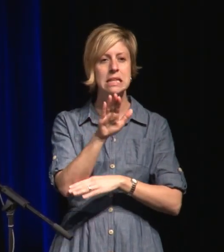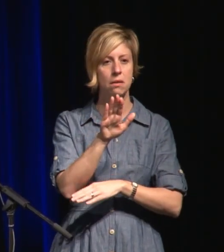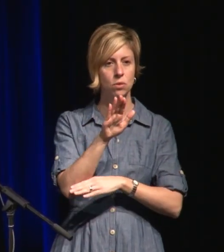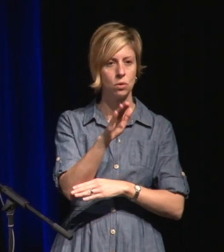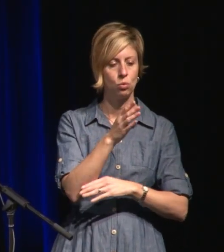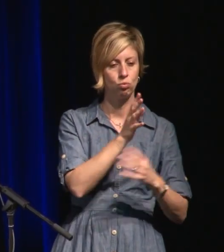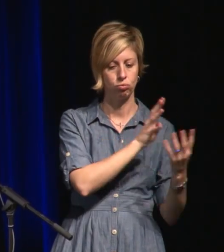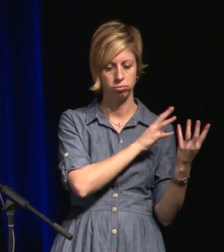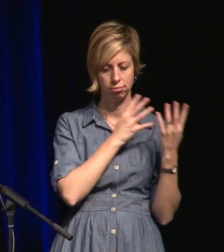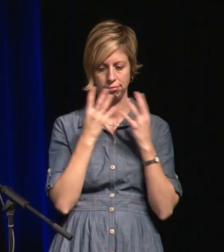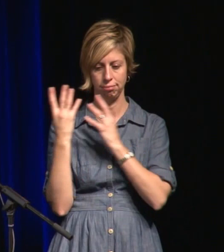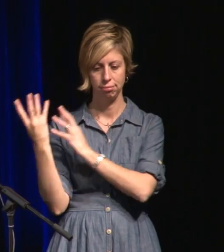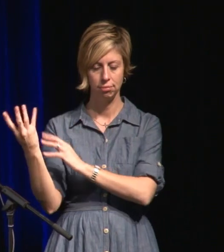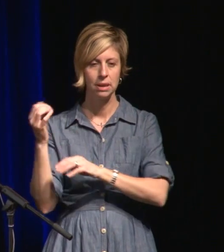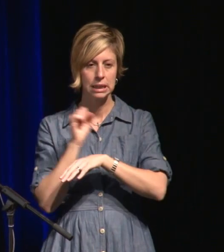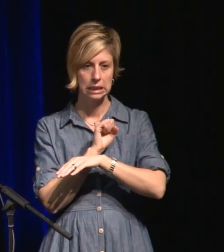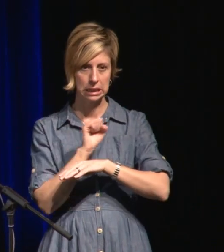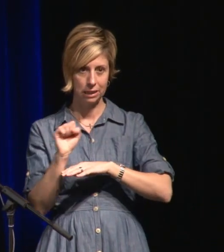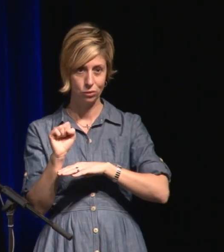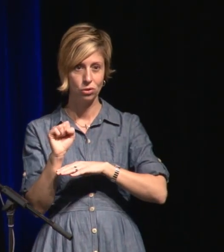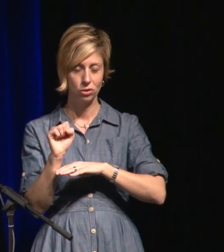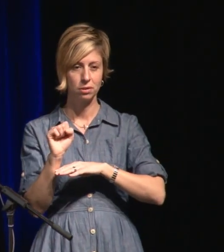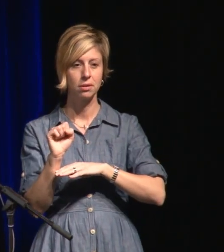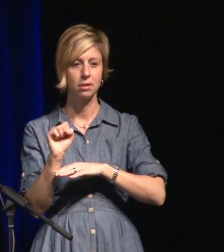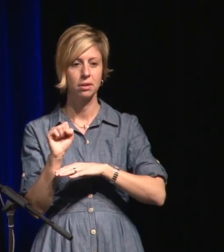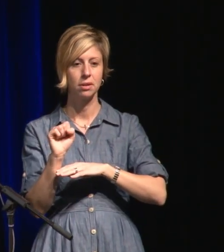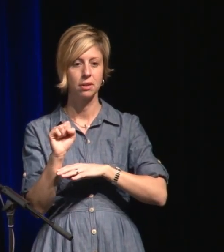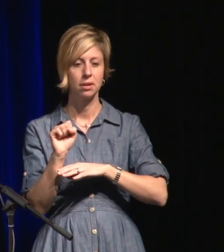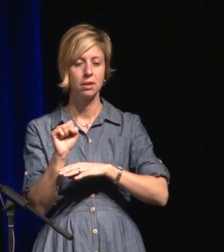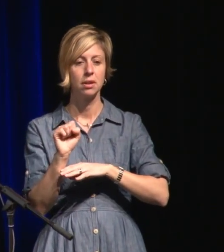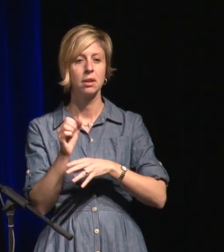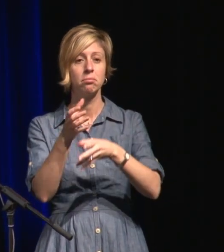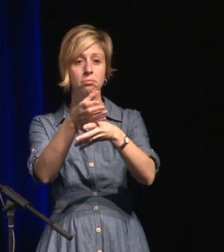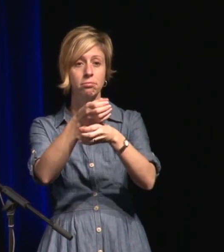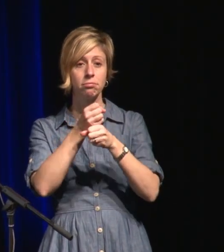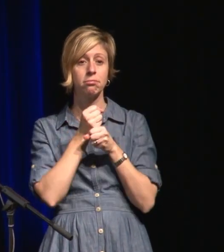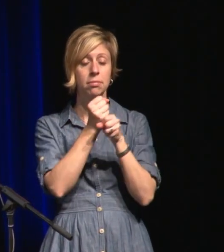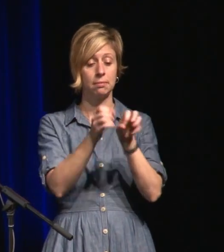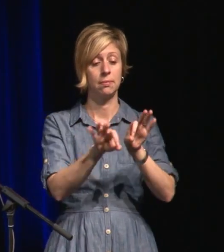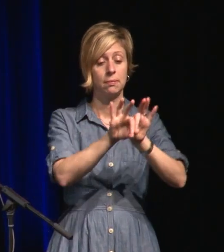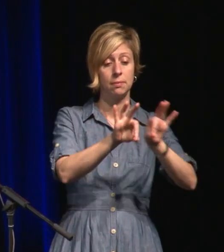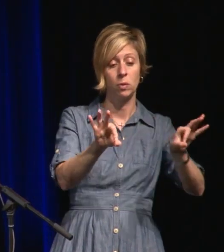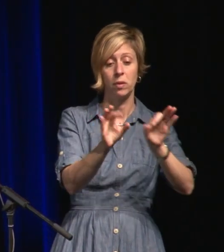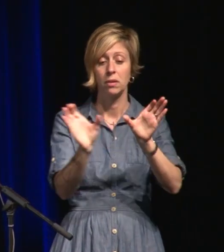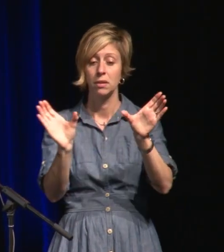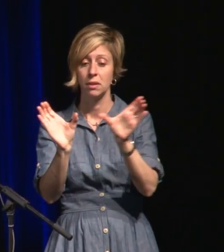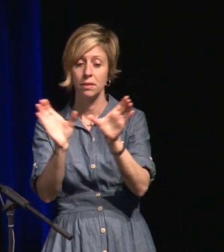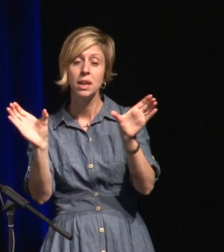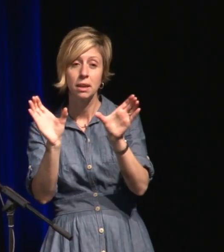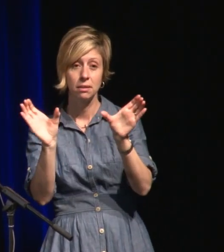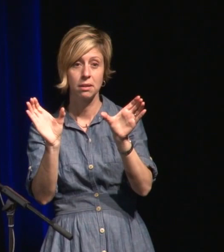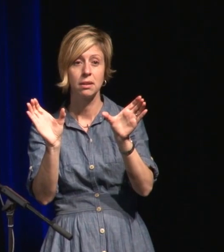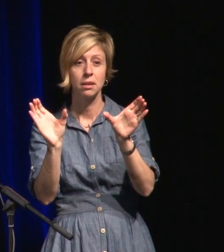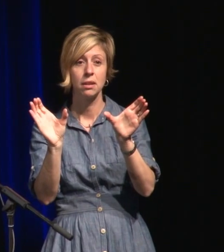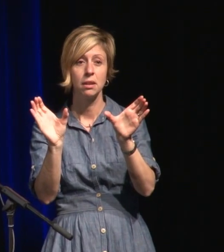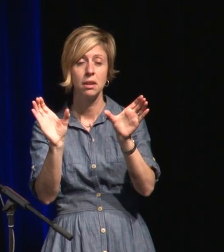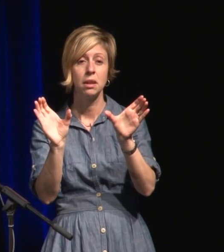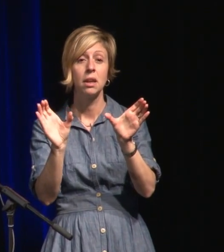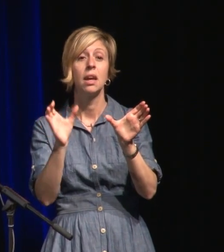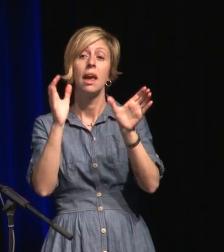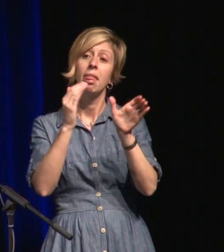afternoon, I want you to take your certificate or your diploma, and I want you to go out there and live a life full of